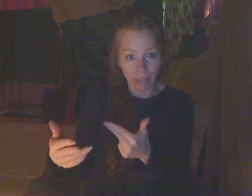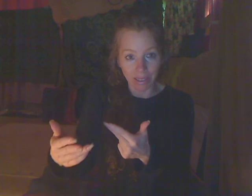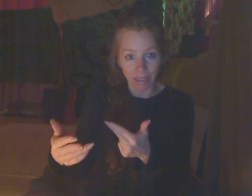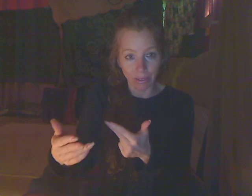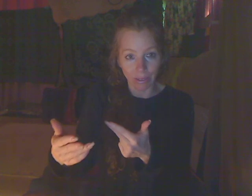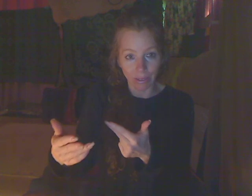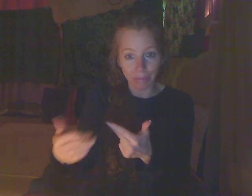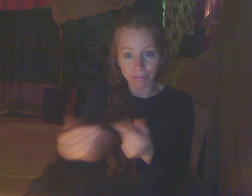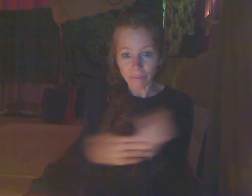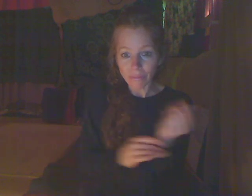that cycle?